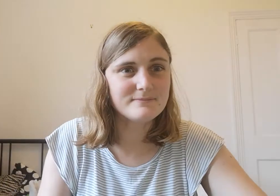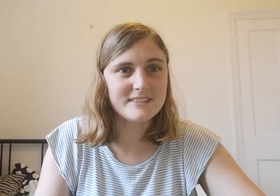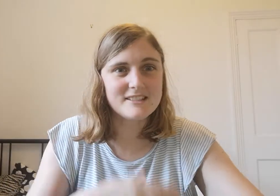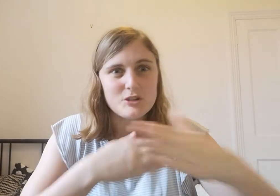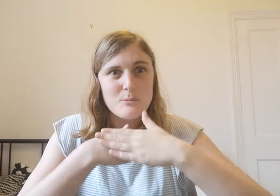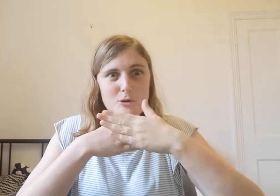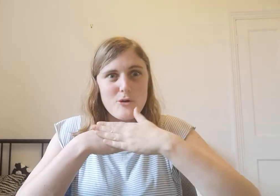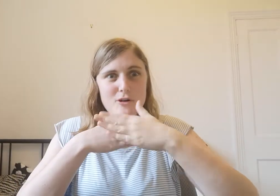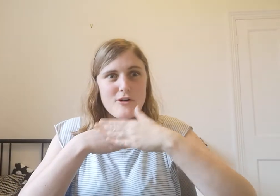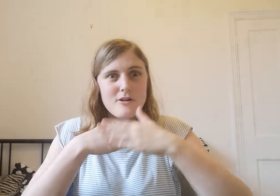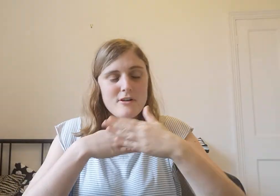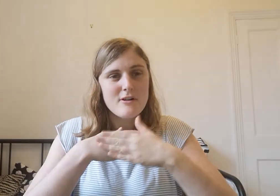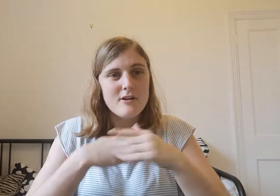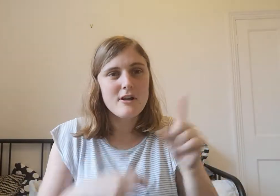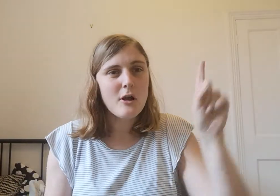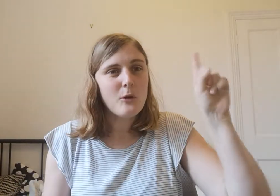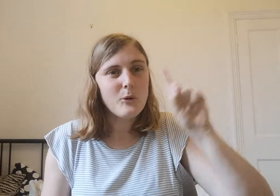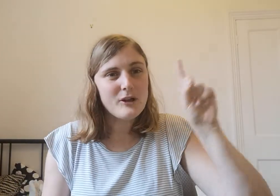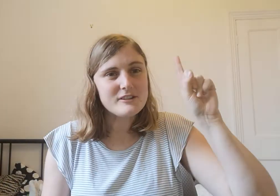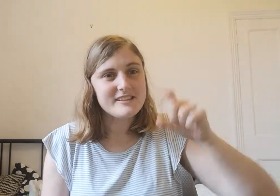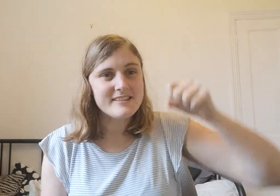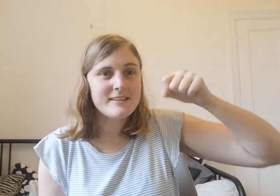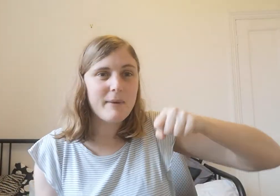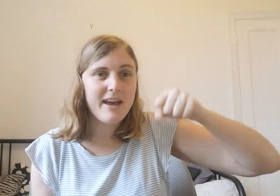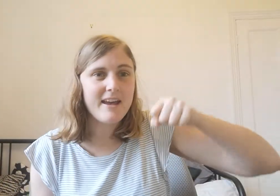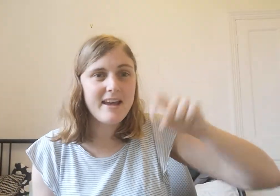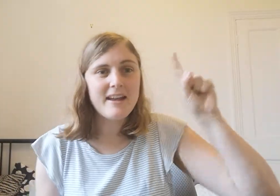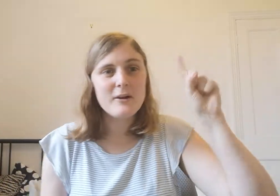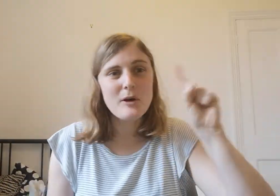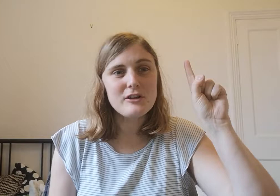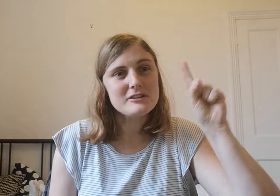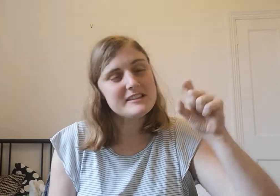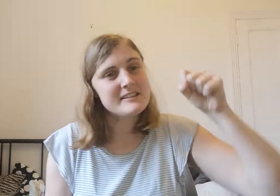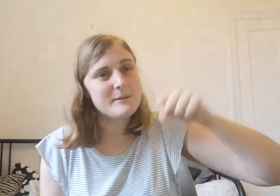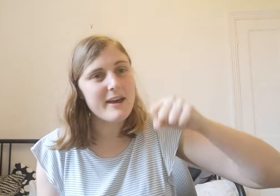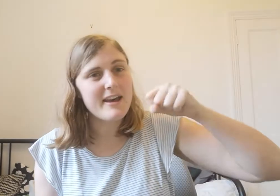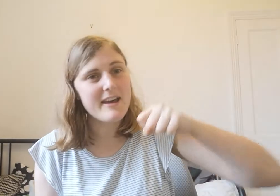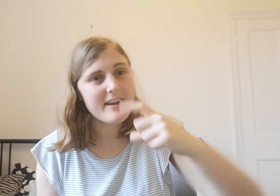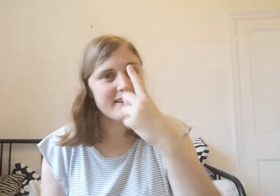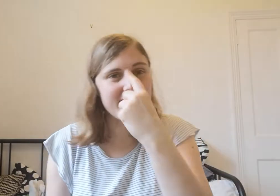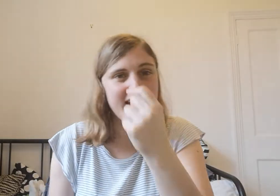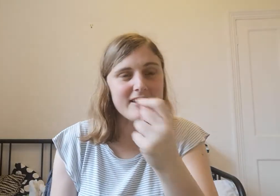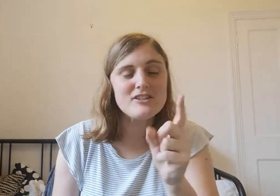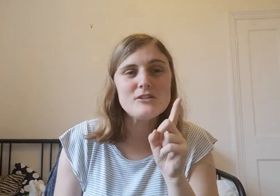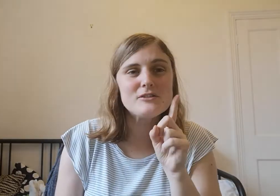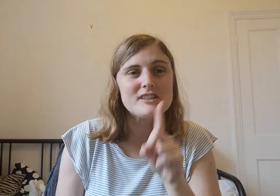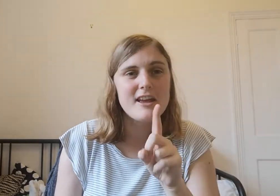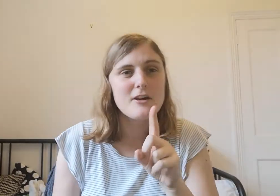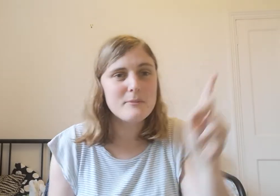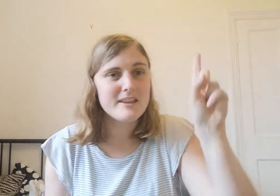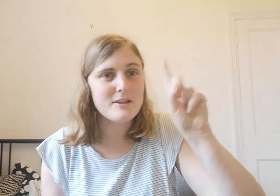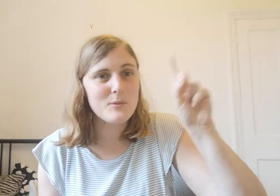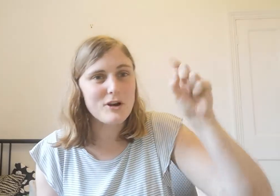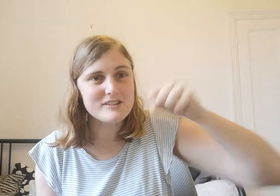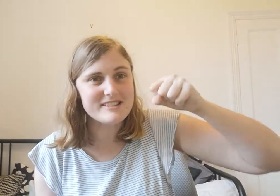Let's do more. What's in the bag? What's in the bag? Can you tell me what's in